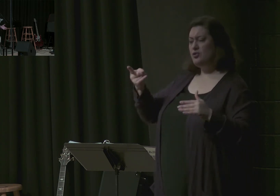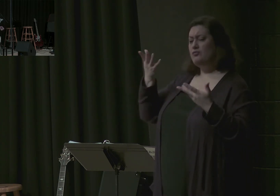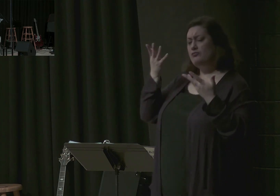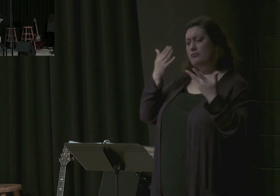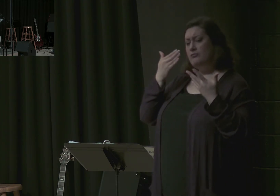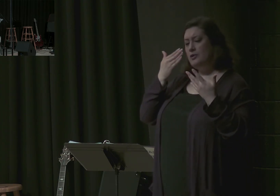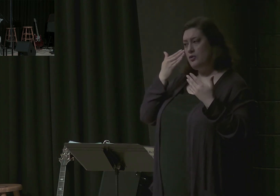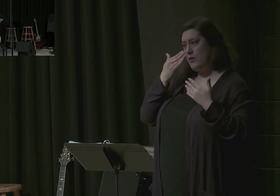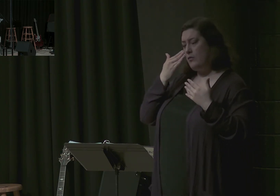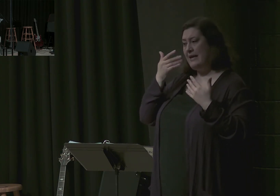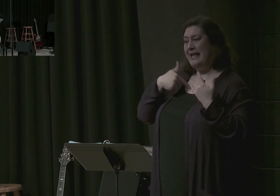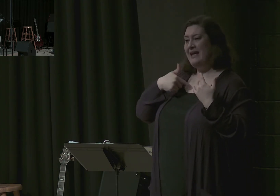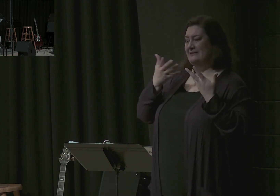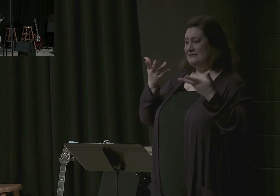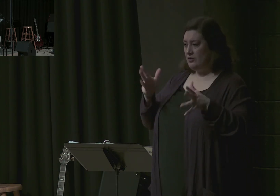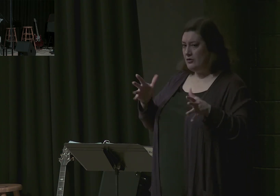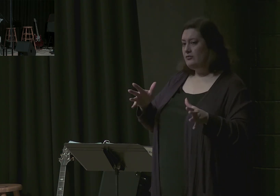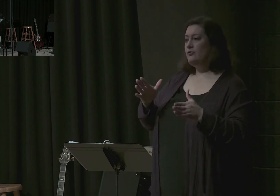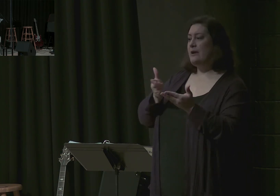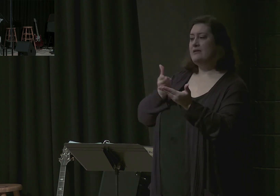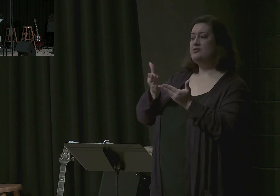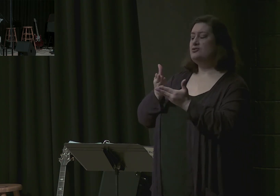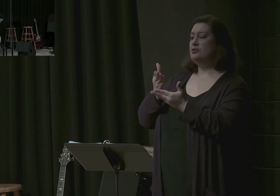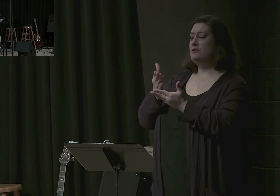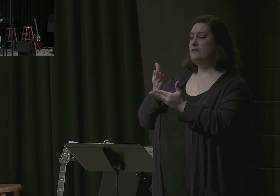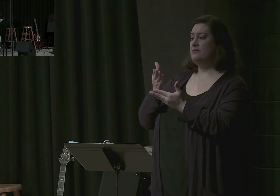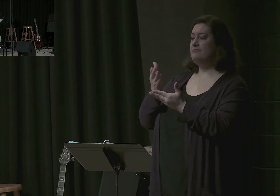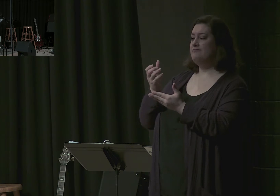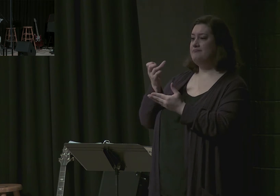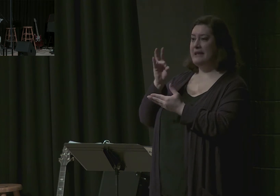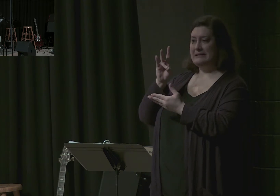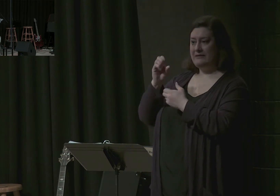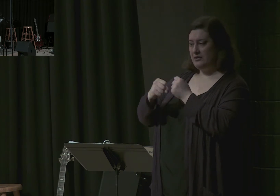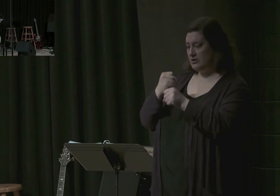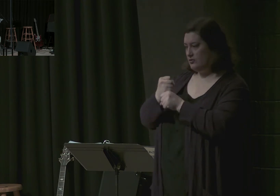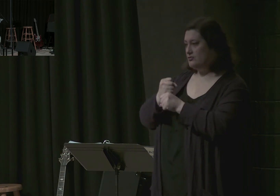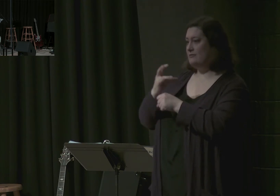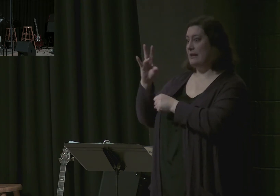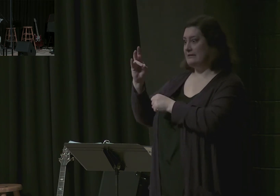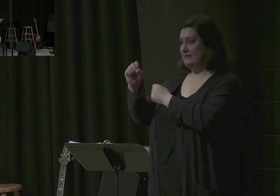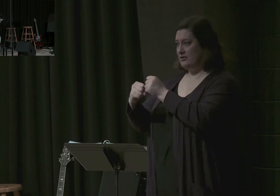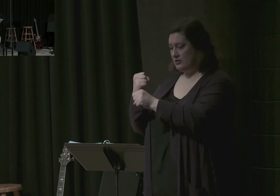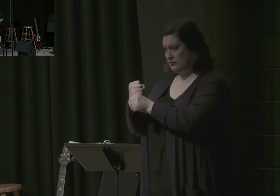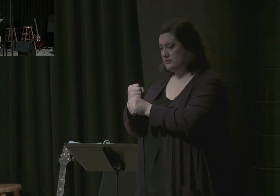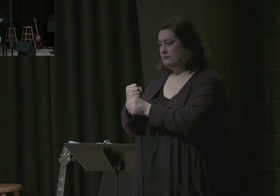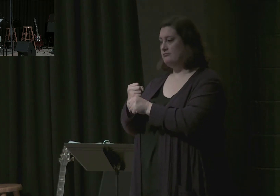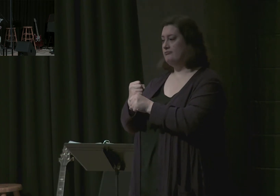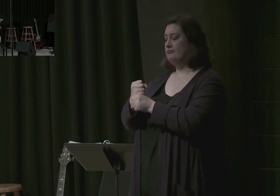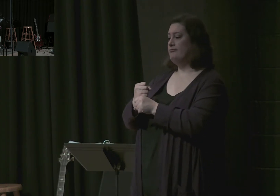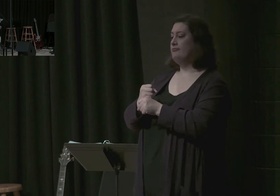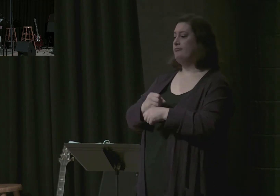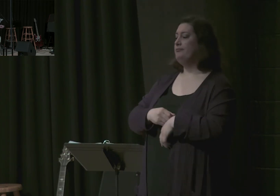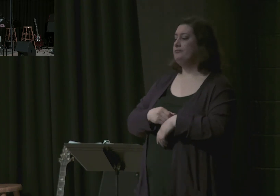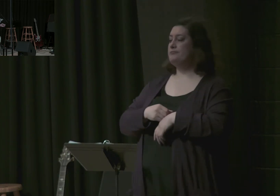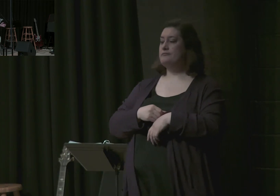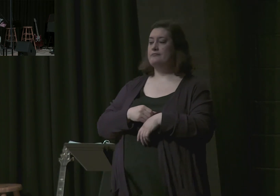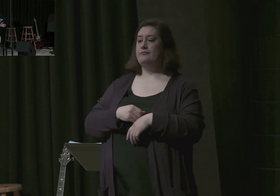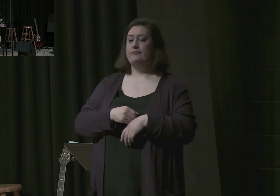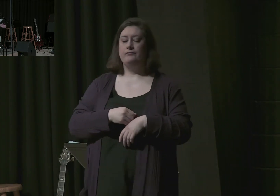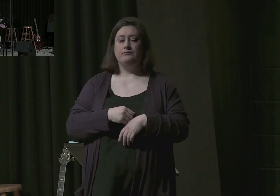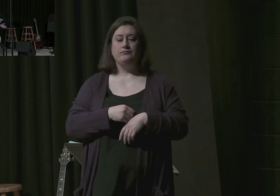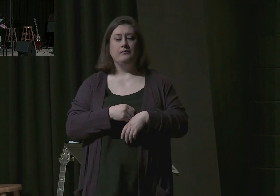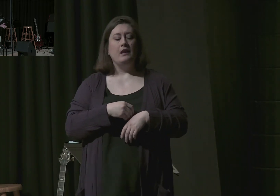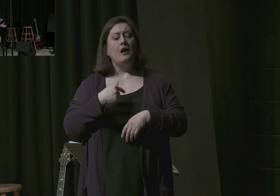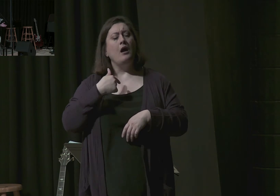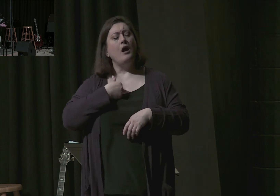that service that I have given to you." But Laban said to him, "If I have found favor in your sight, I have learned by